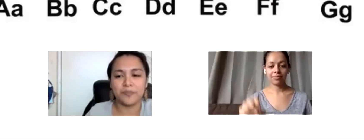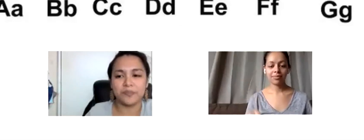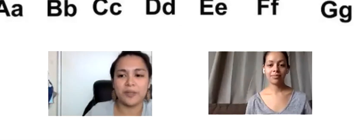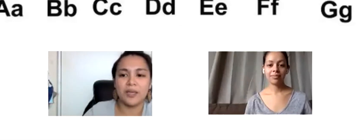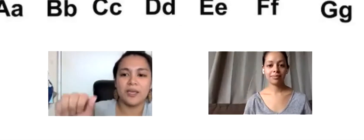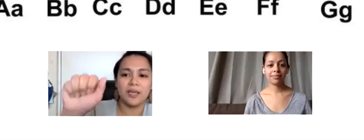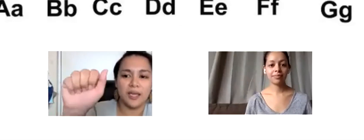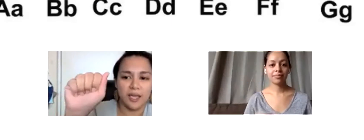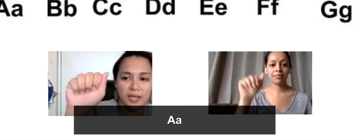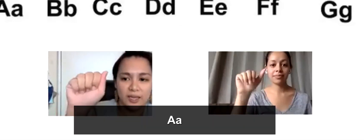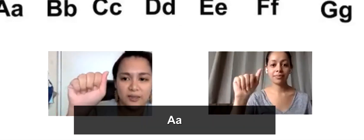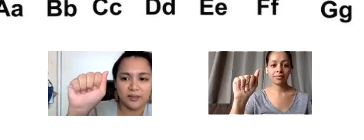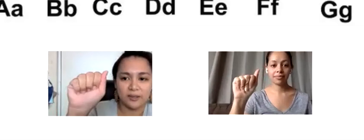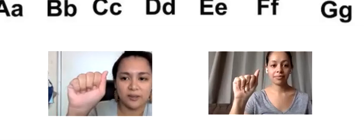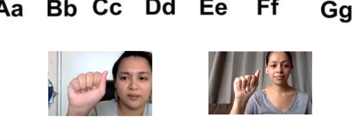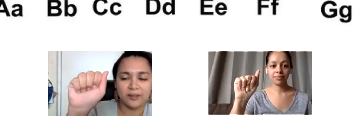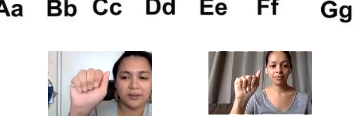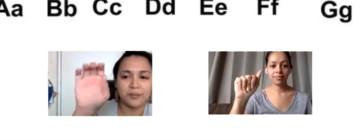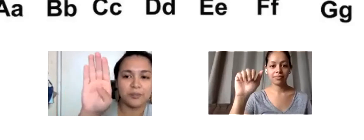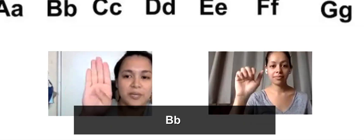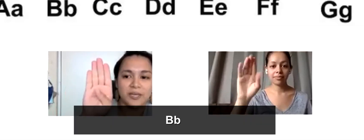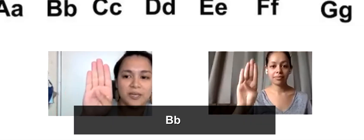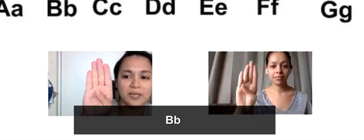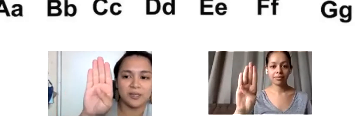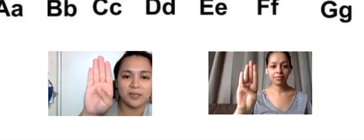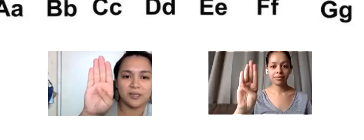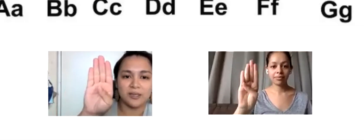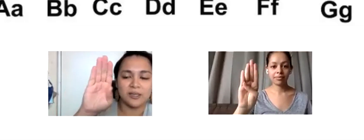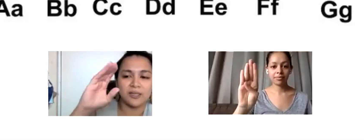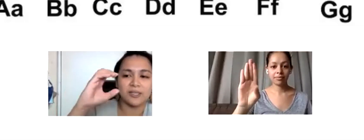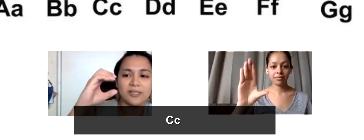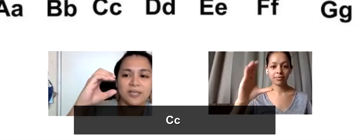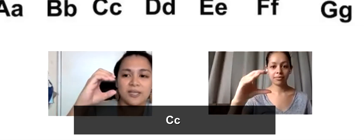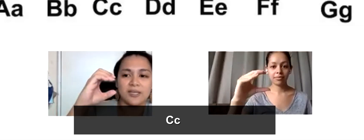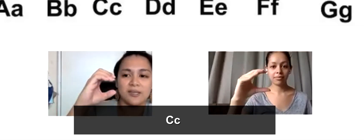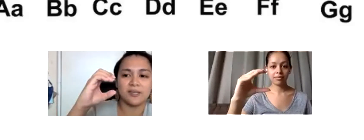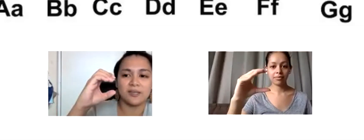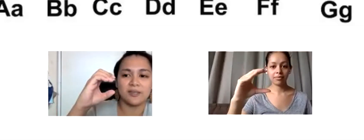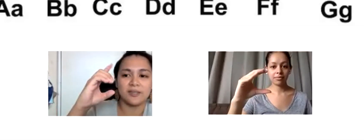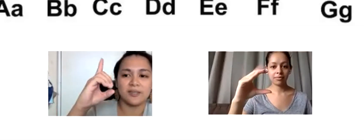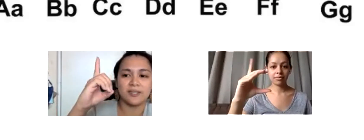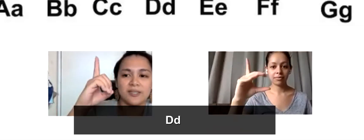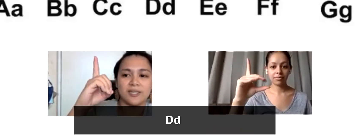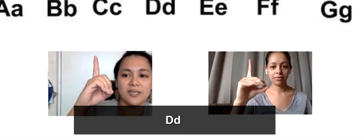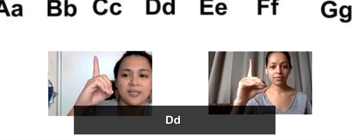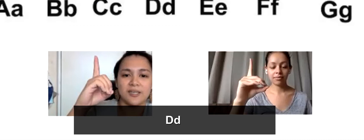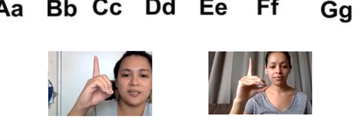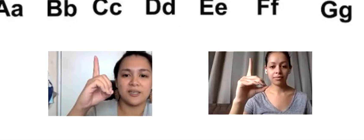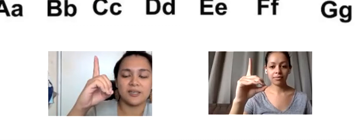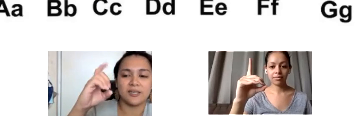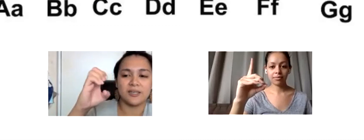Ready? A, B, C,